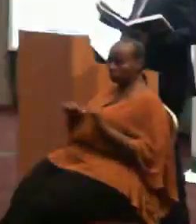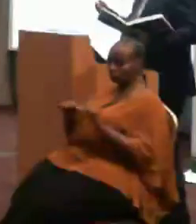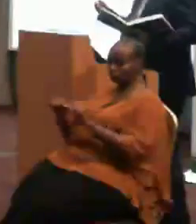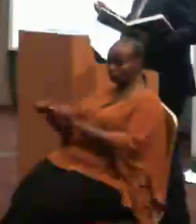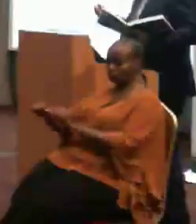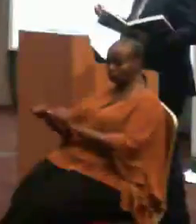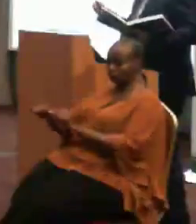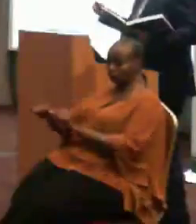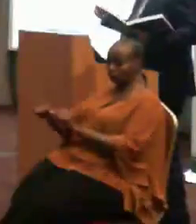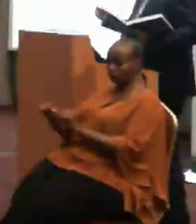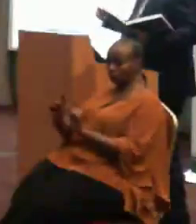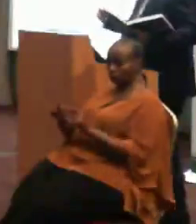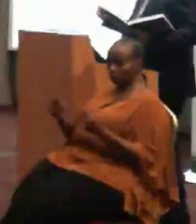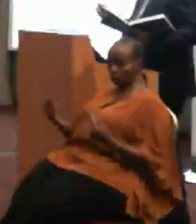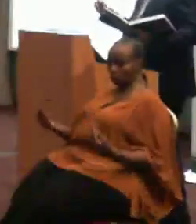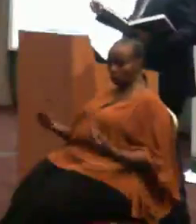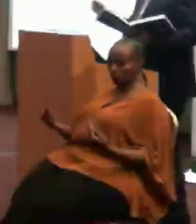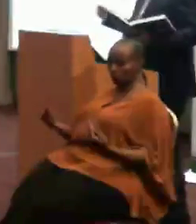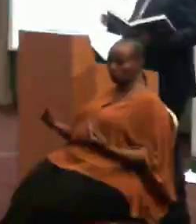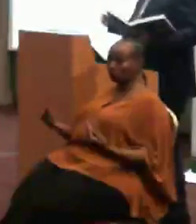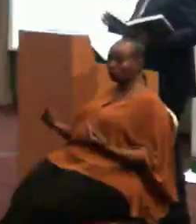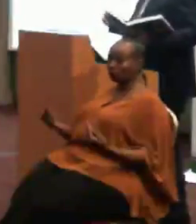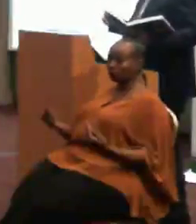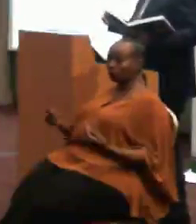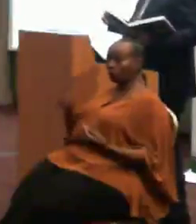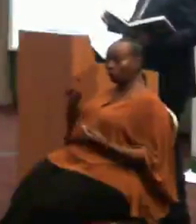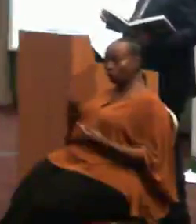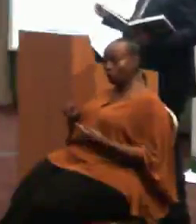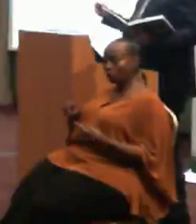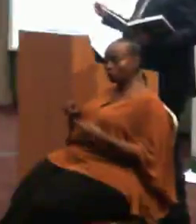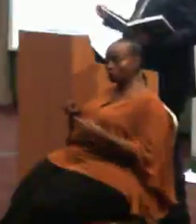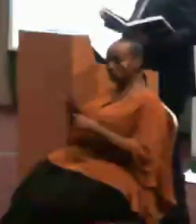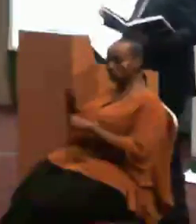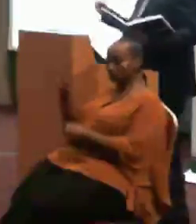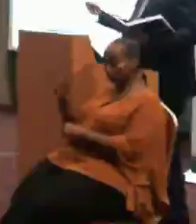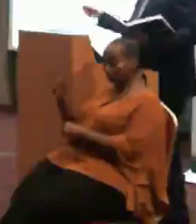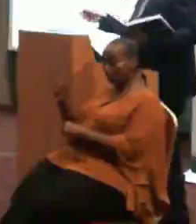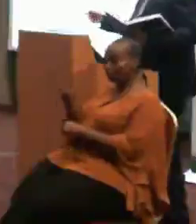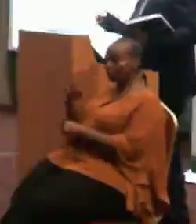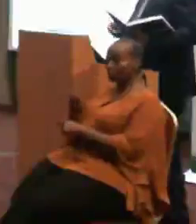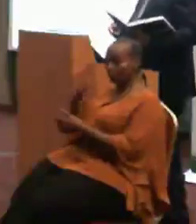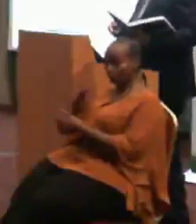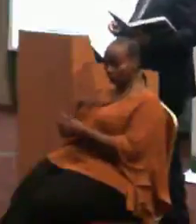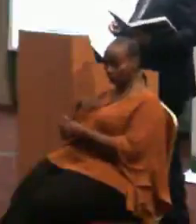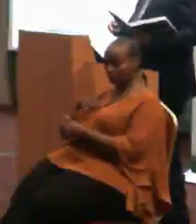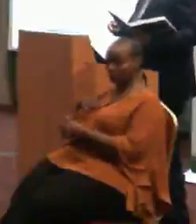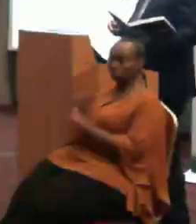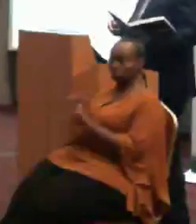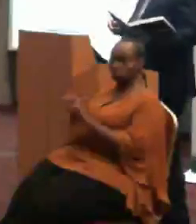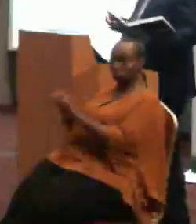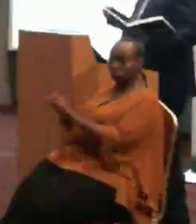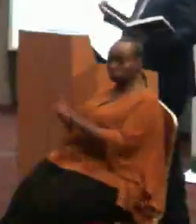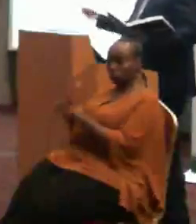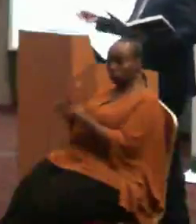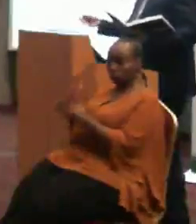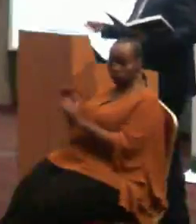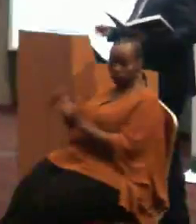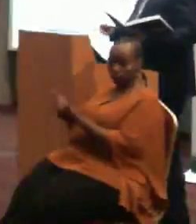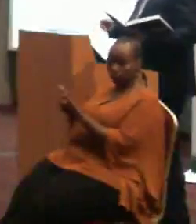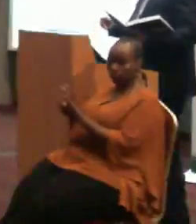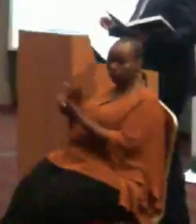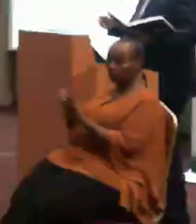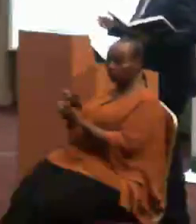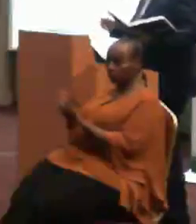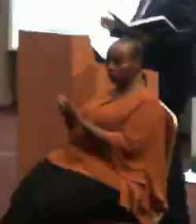And you need the tariff to be at a level where we believe it's more sustainable. And yes, we